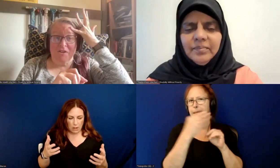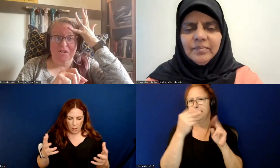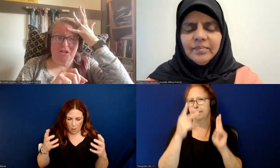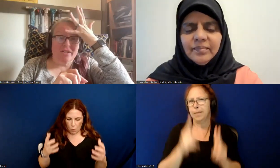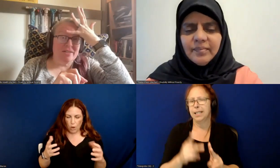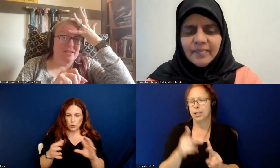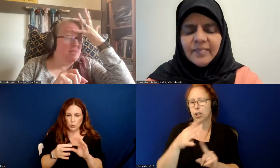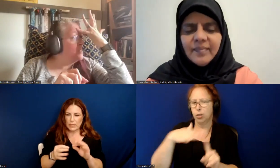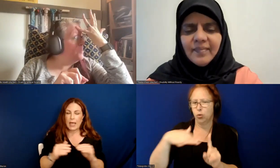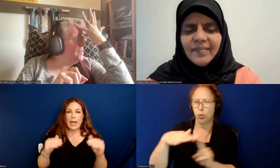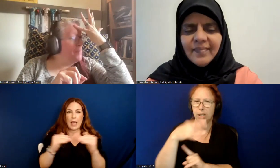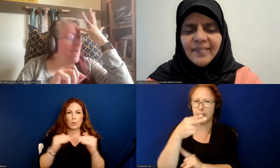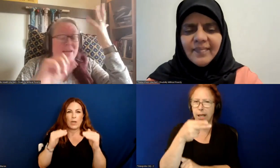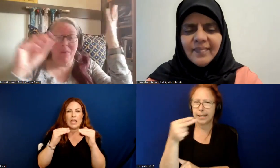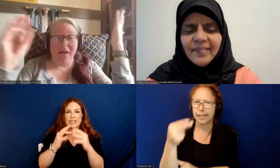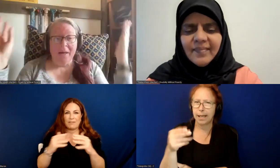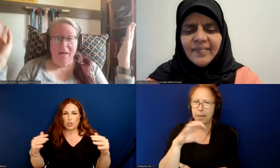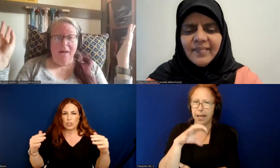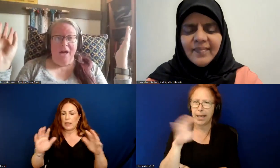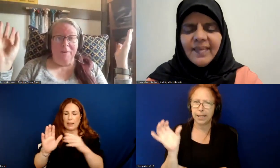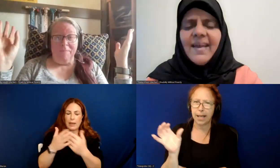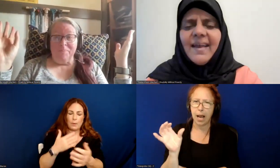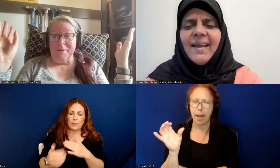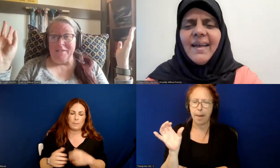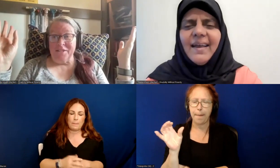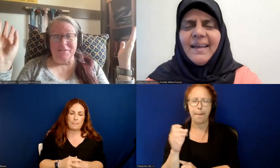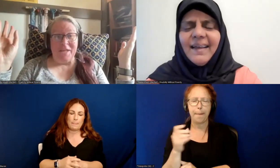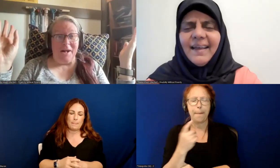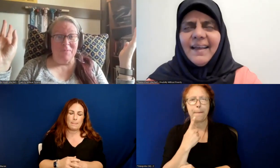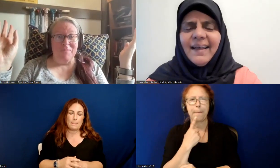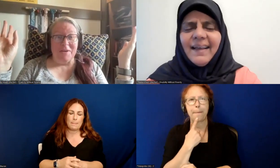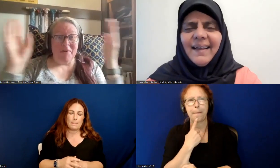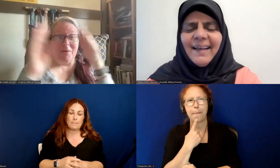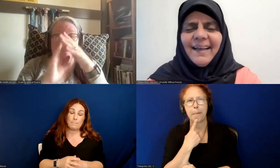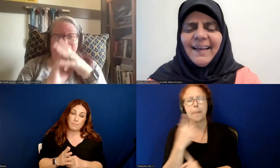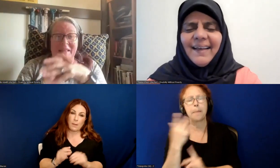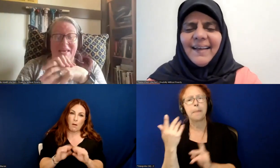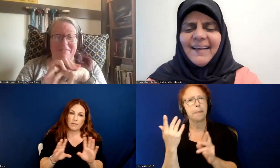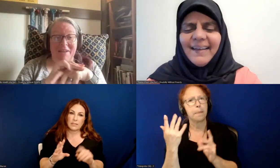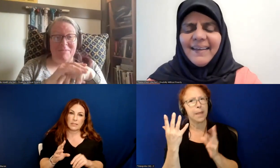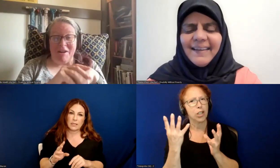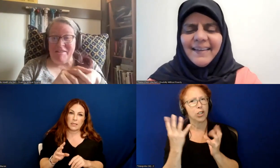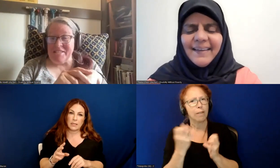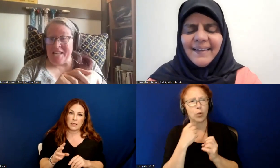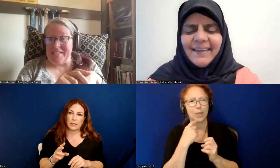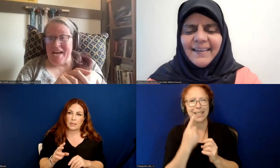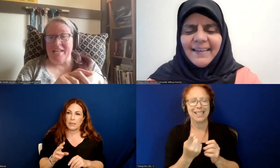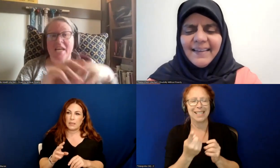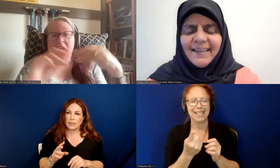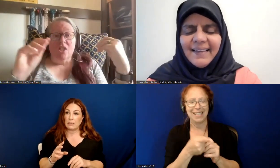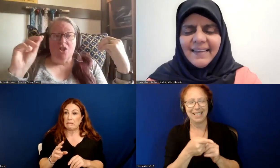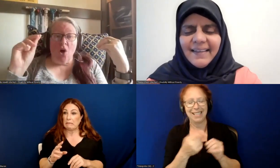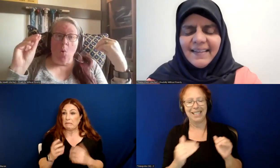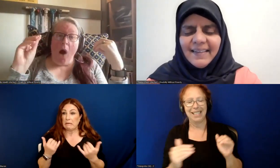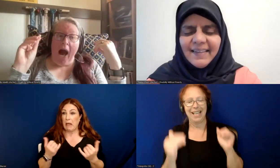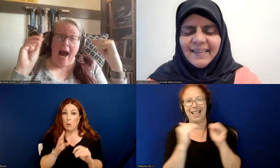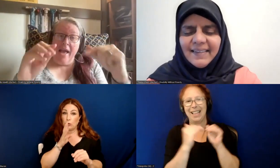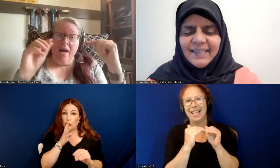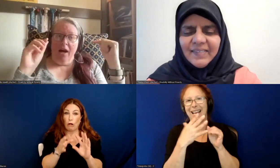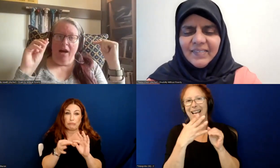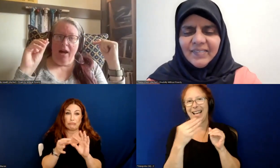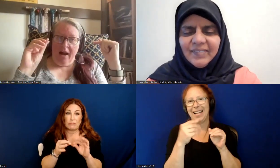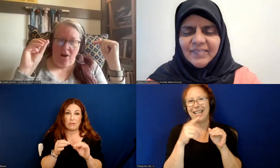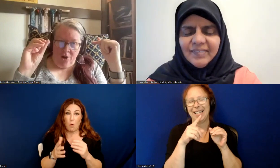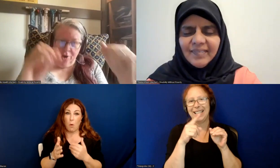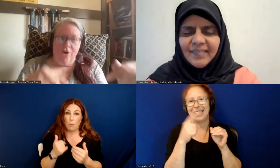equity diversion because it seems to be. But anyway, as you can tell, we've been going a while here, and I'm starting to get tired. So